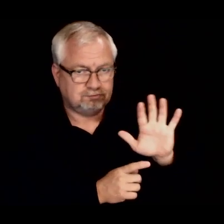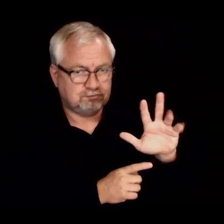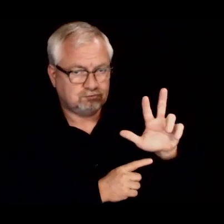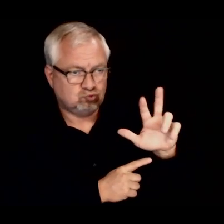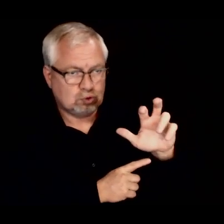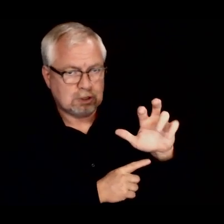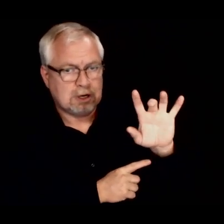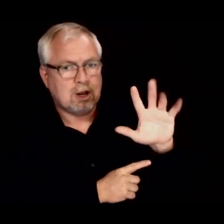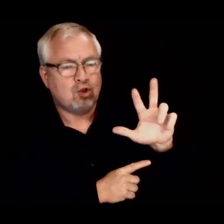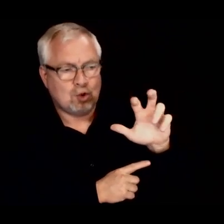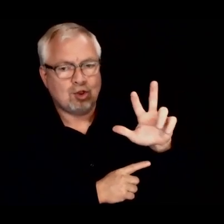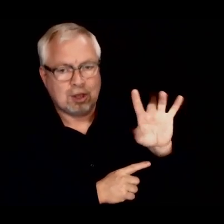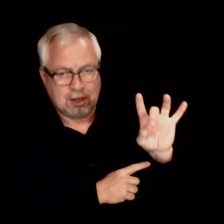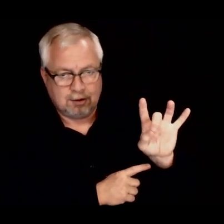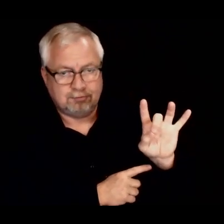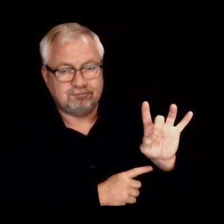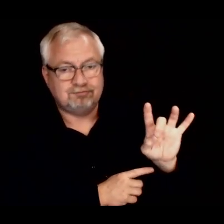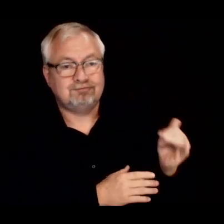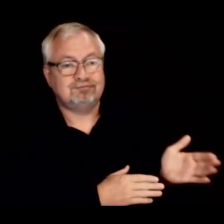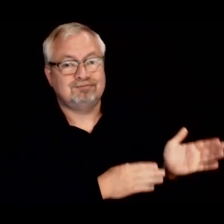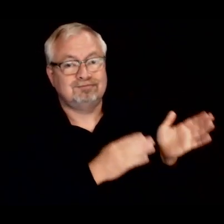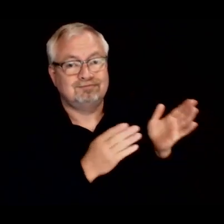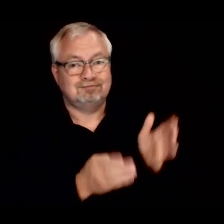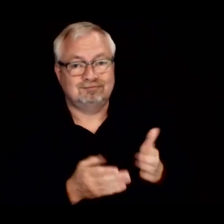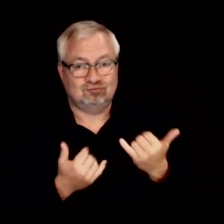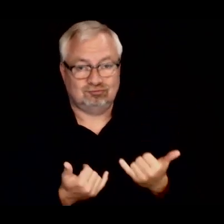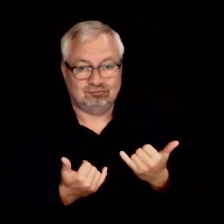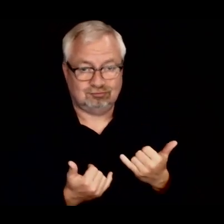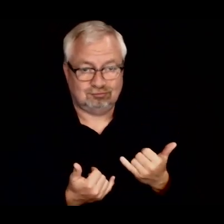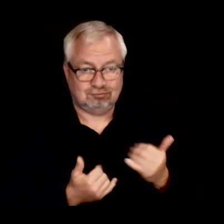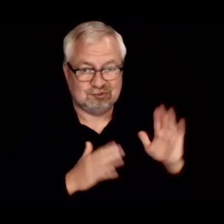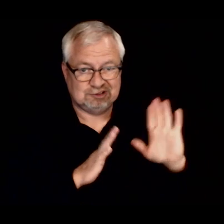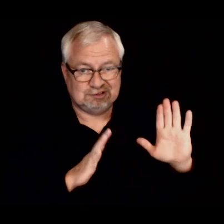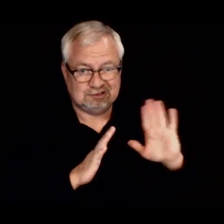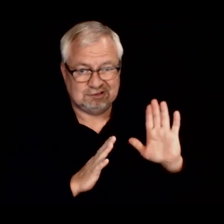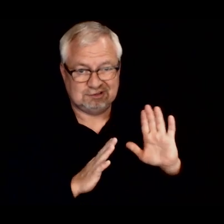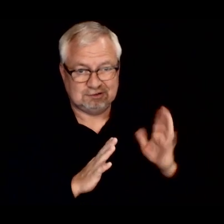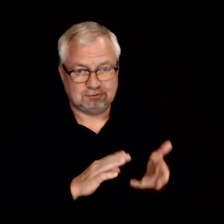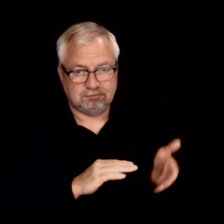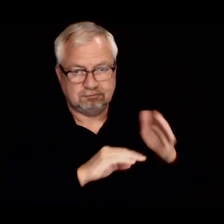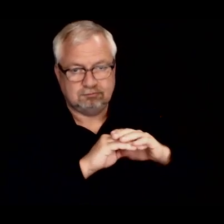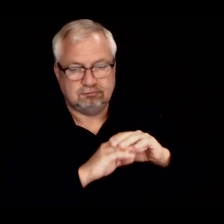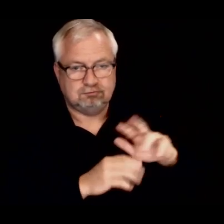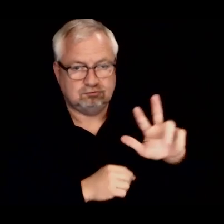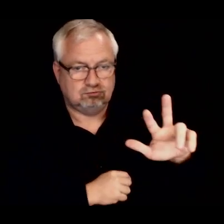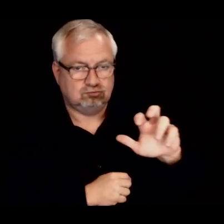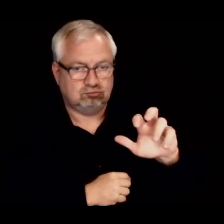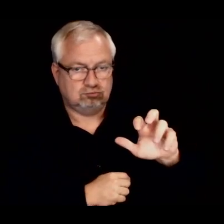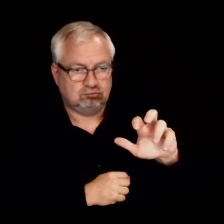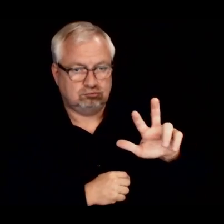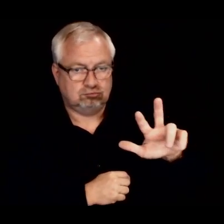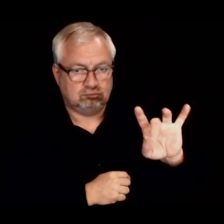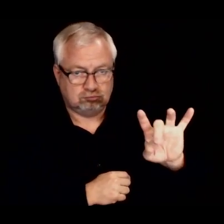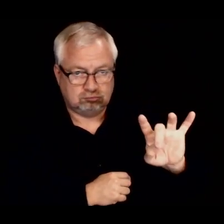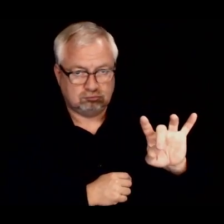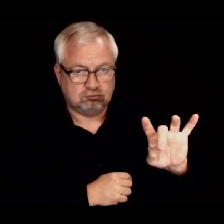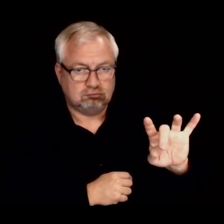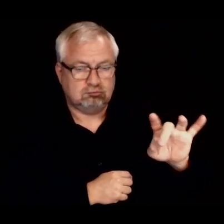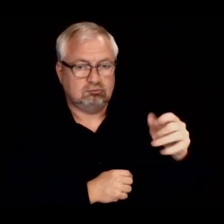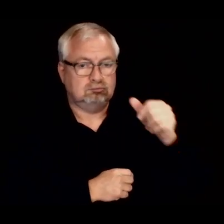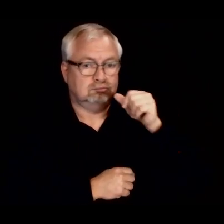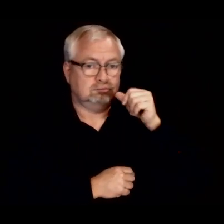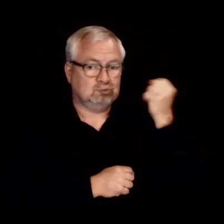so today, Sunday's total was up more than 338 from Saturday's total, which had been an